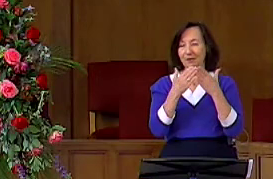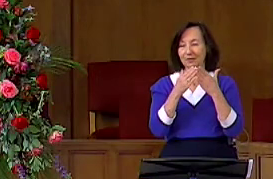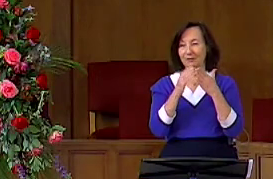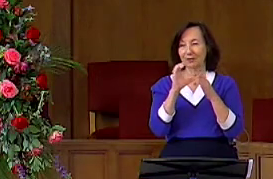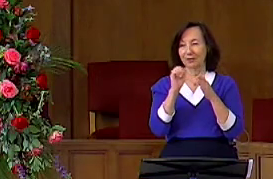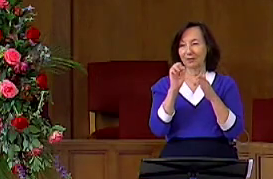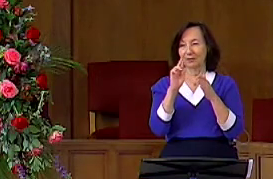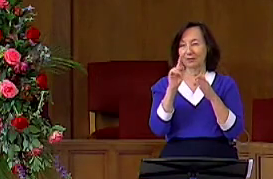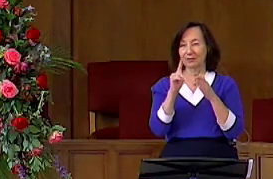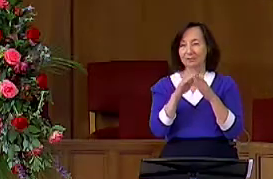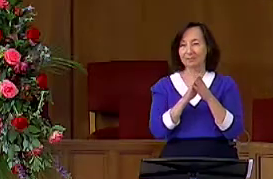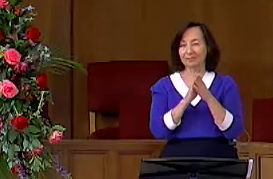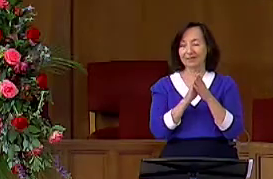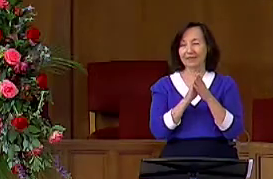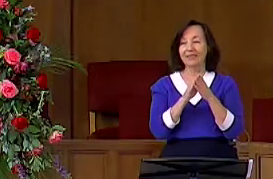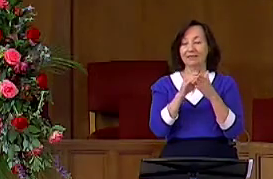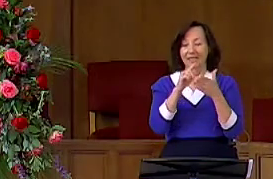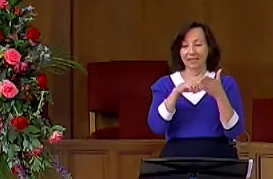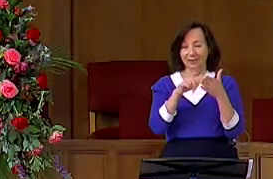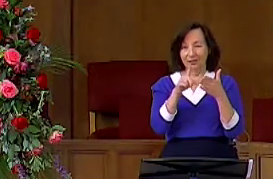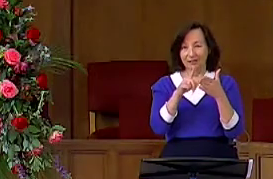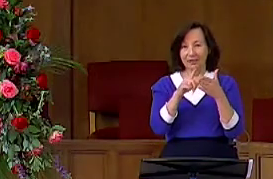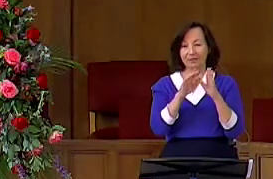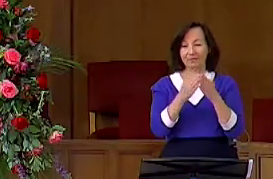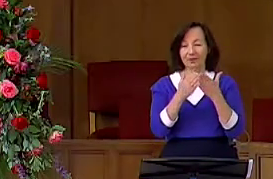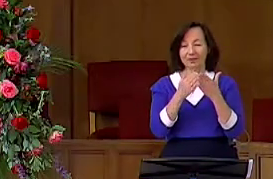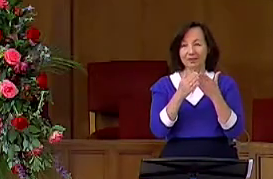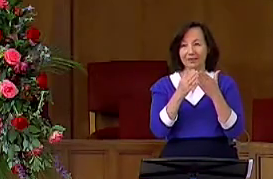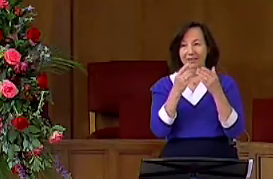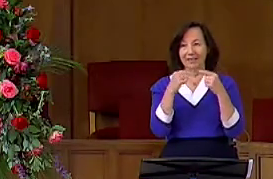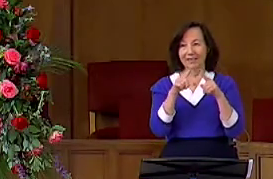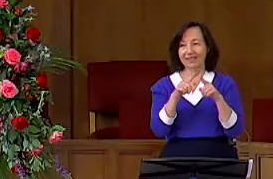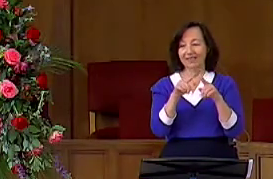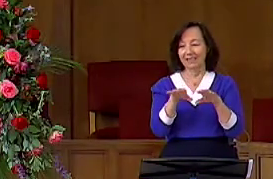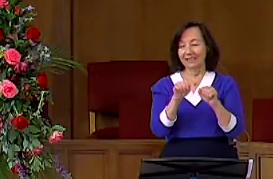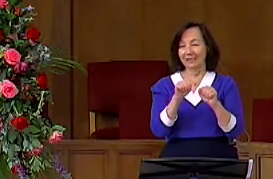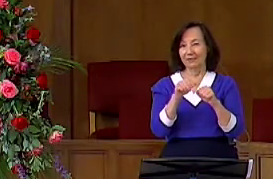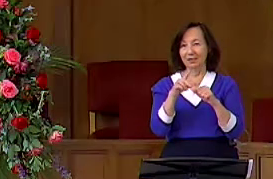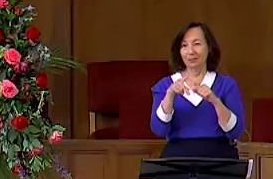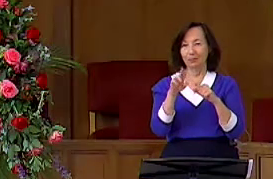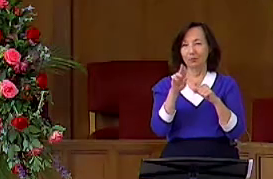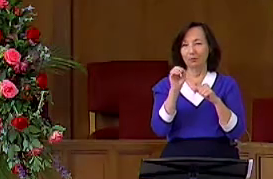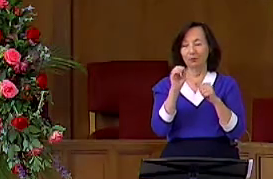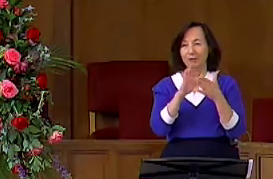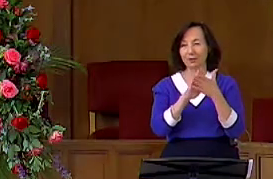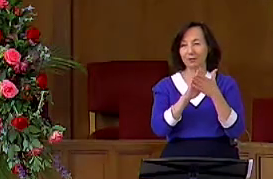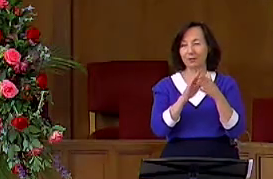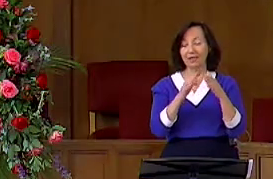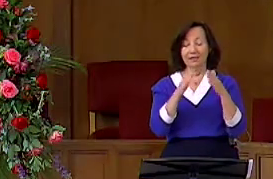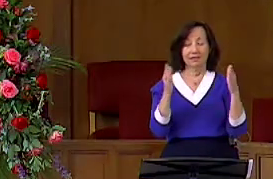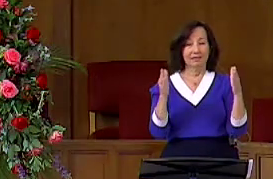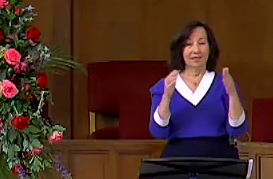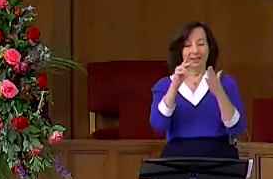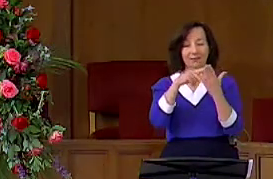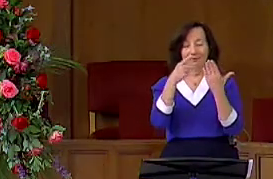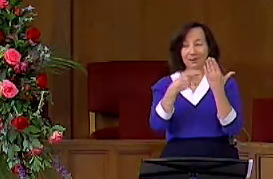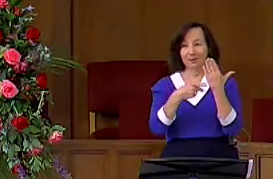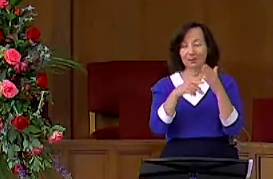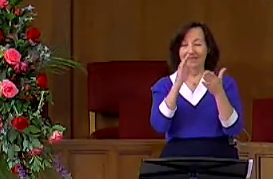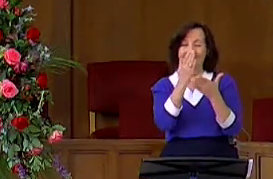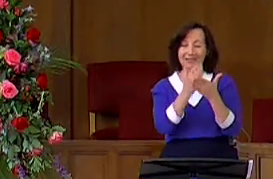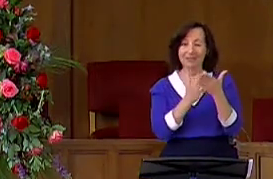whenever they can check out books as they're leaving the preschool as well. Lots of programs, the reading program, summer